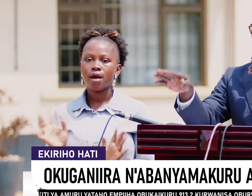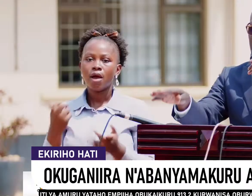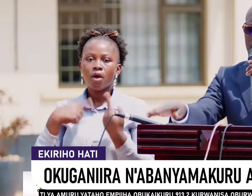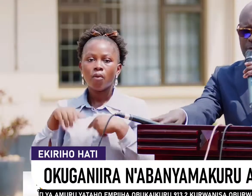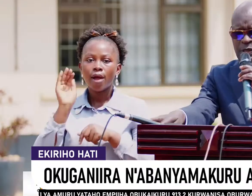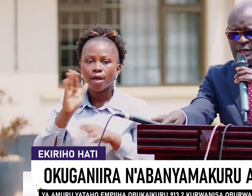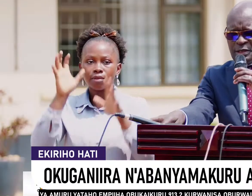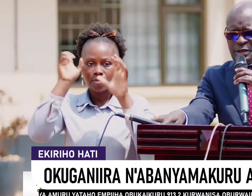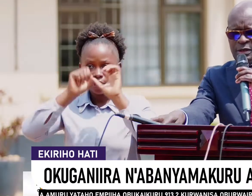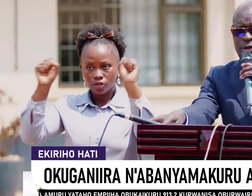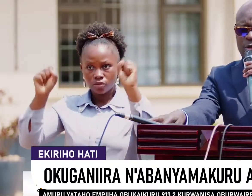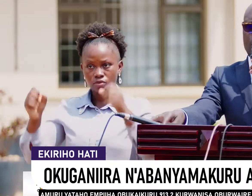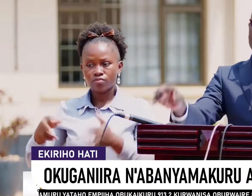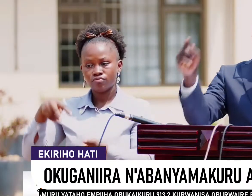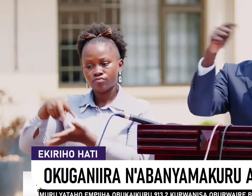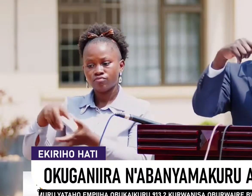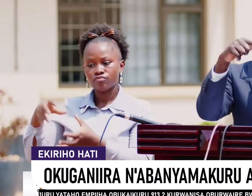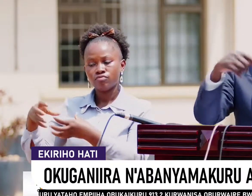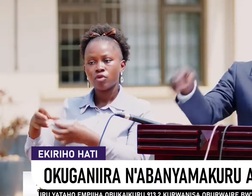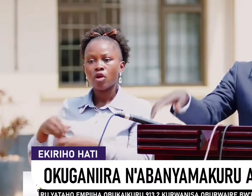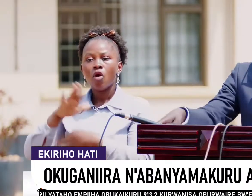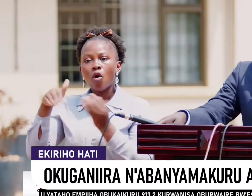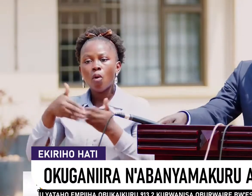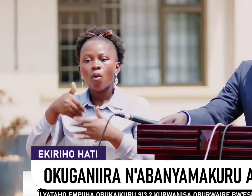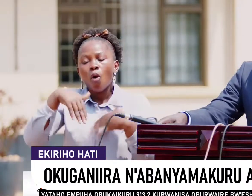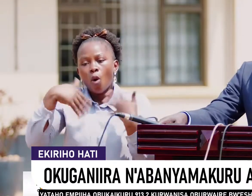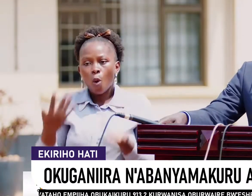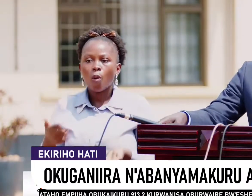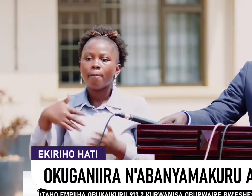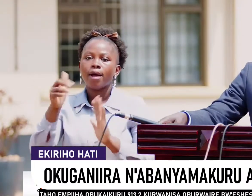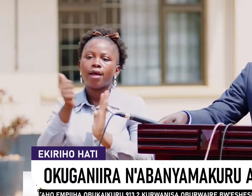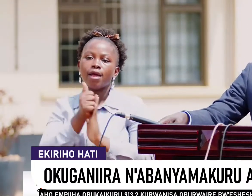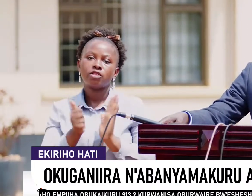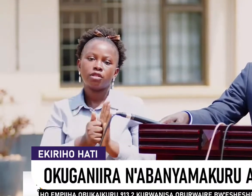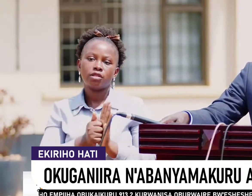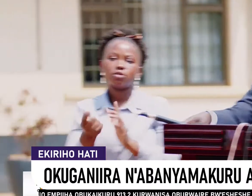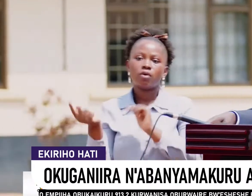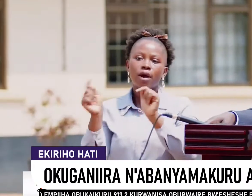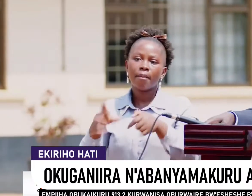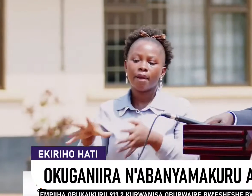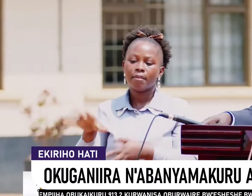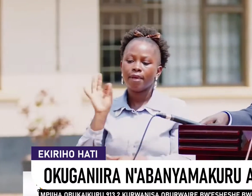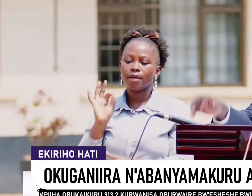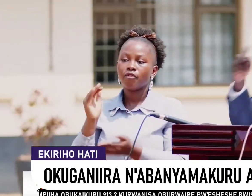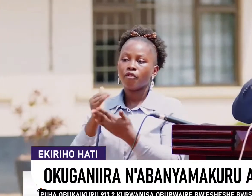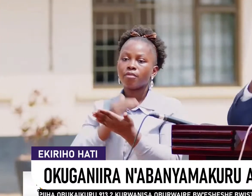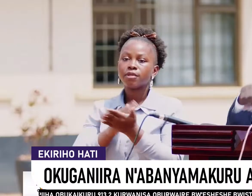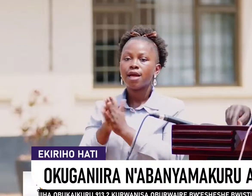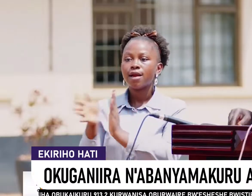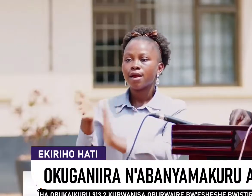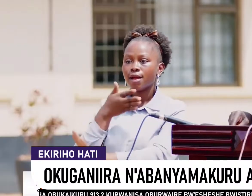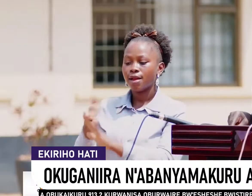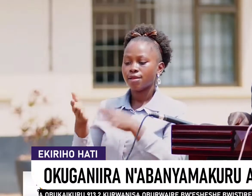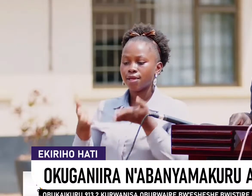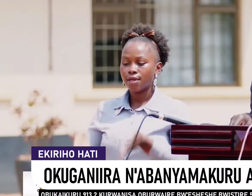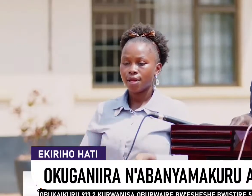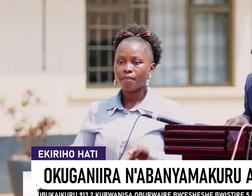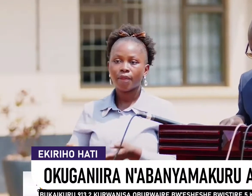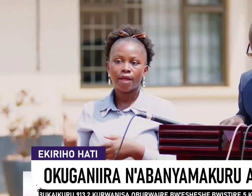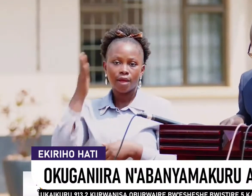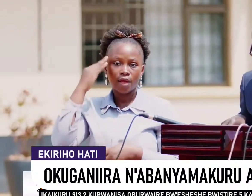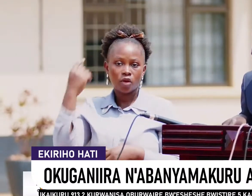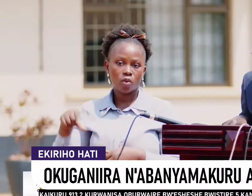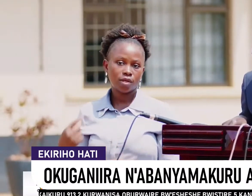the presidential aspirants or their agents to come and pick these forms and guidelines here at